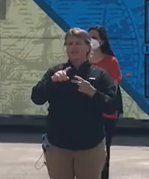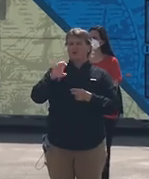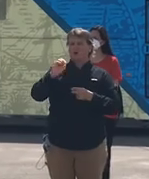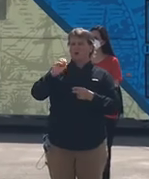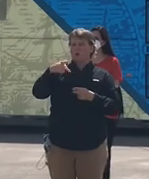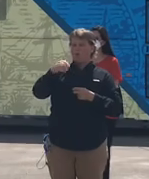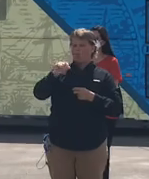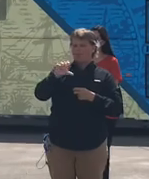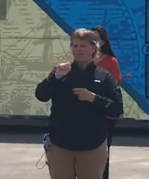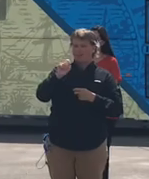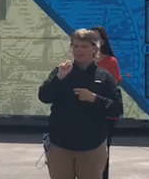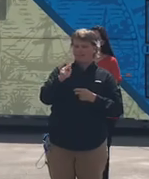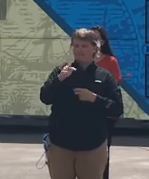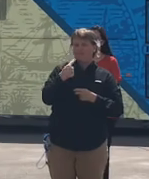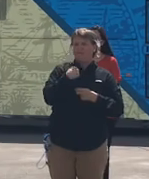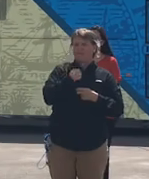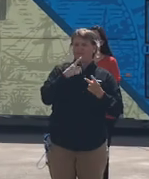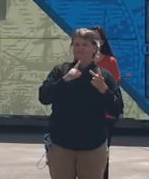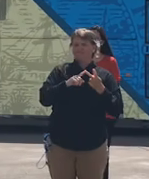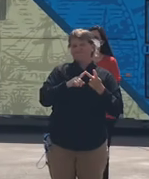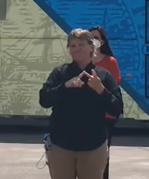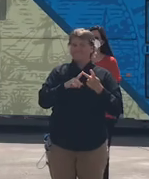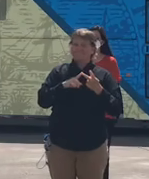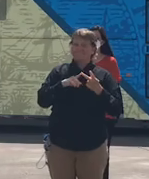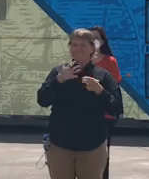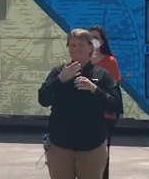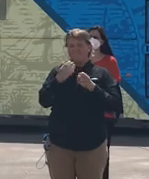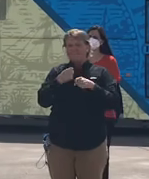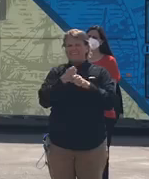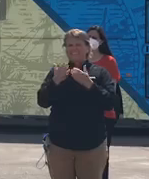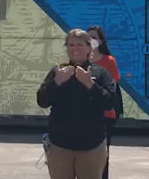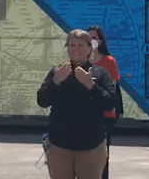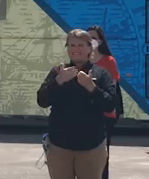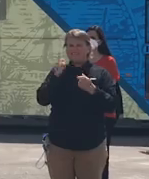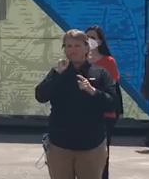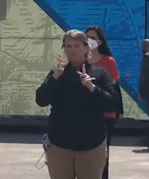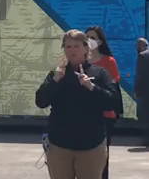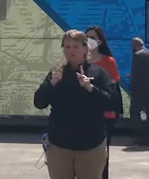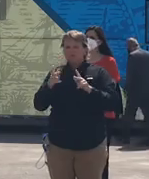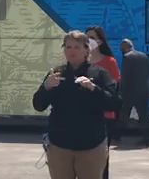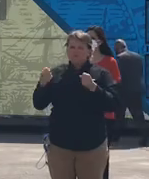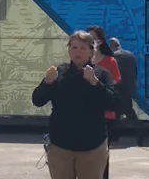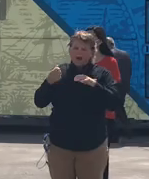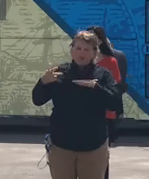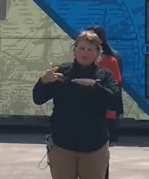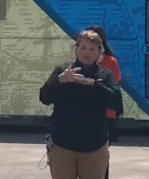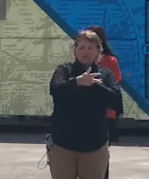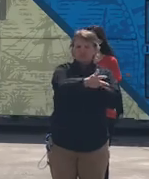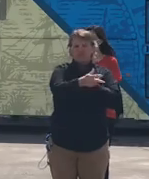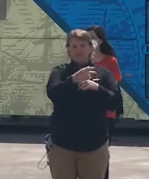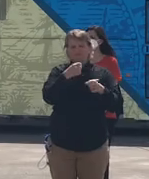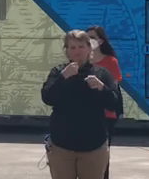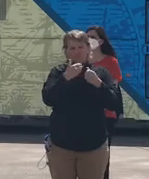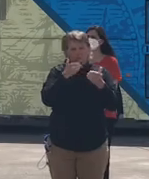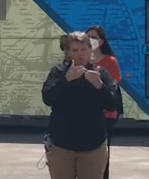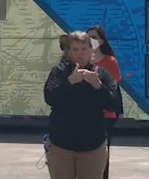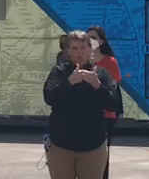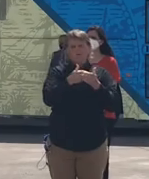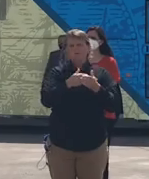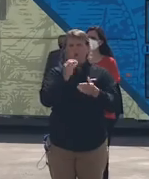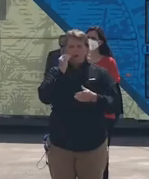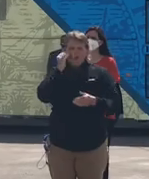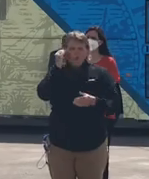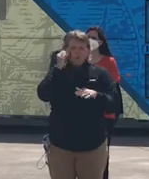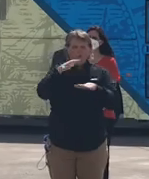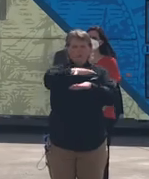having one of these drive. So this just makes it easier for people because these are things that may be in the neighborhood. And I think you're going to continue to see CVS is going